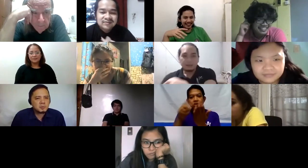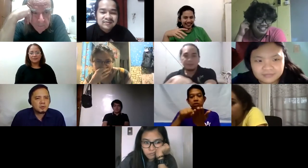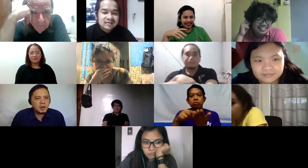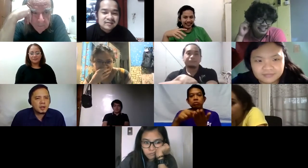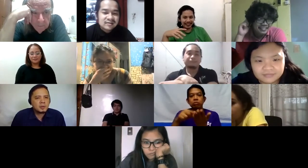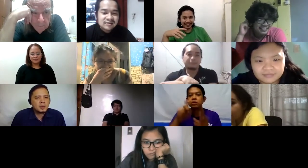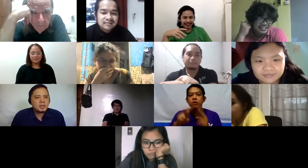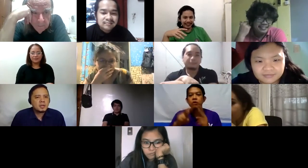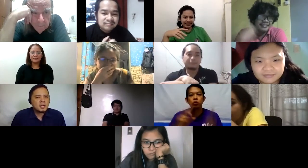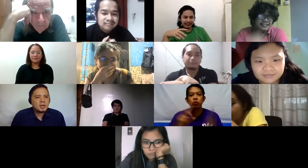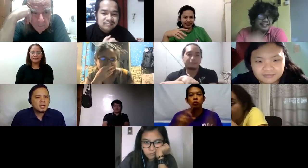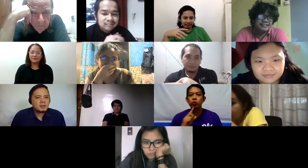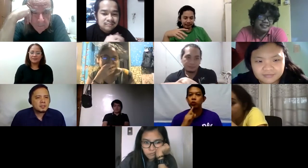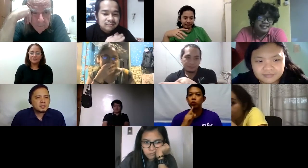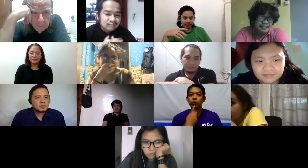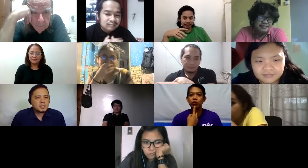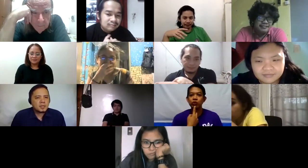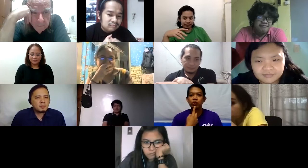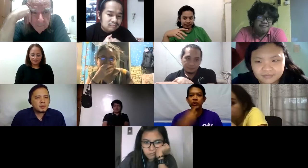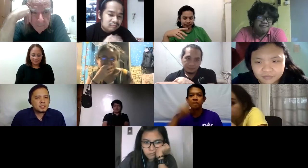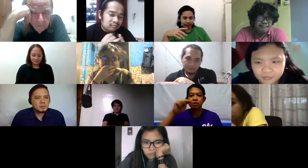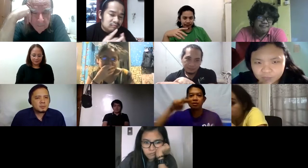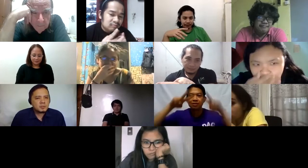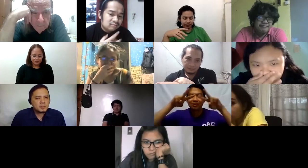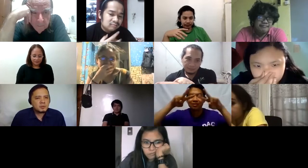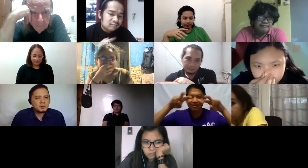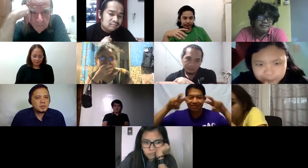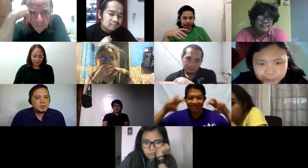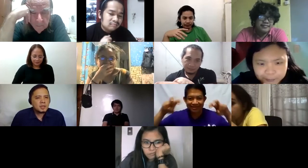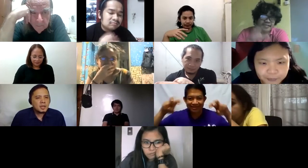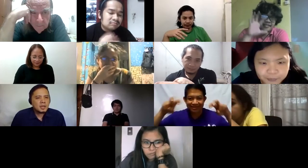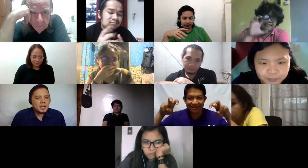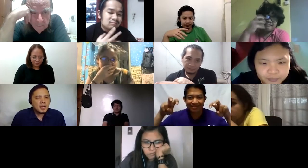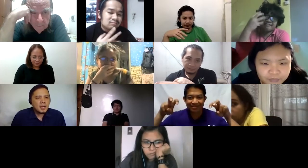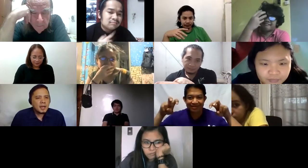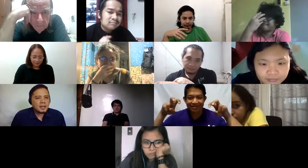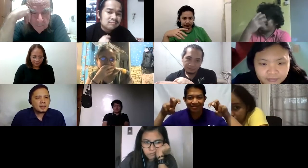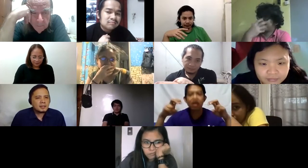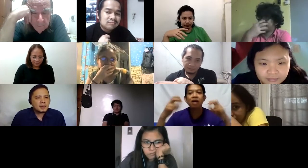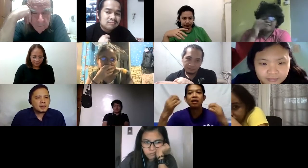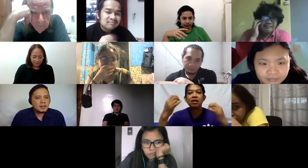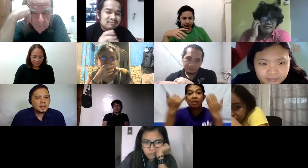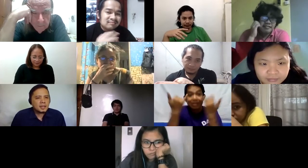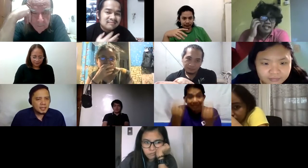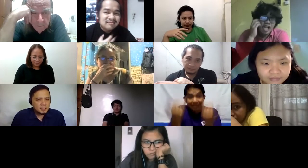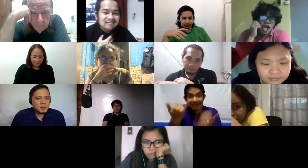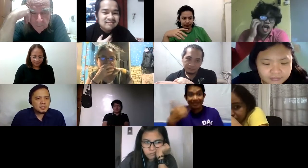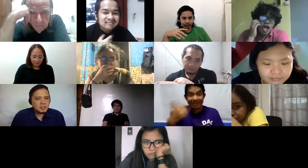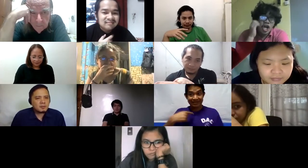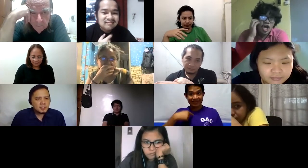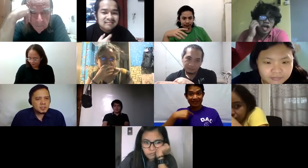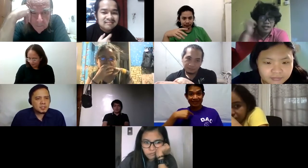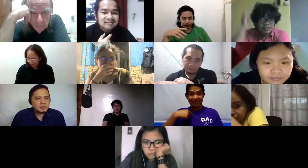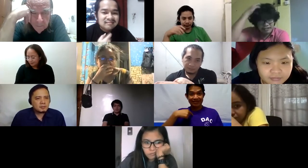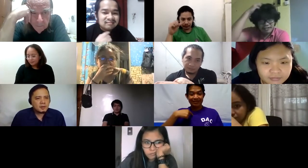Program. This is what the handbook is supposed to do. And it is based on research, right?